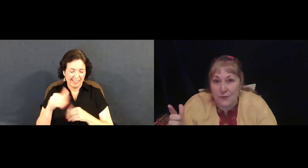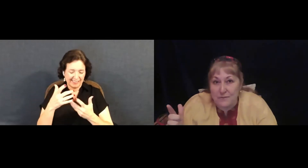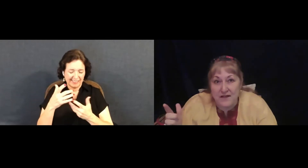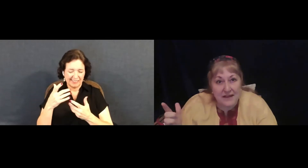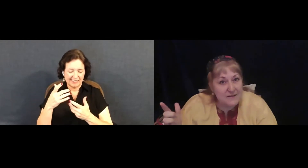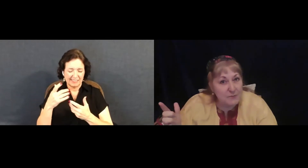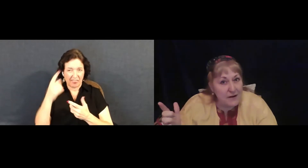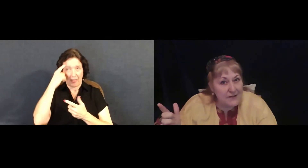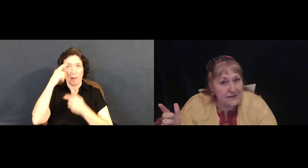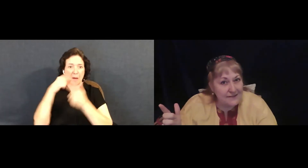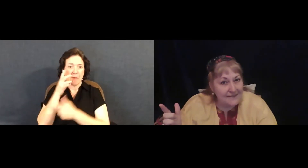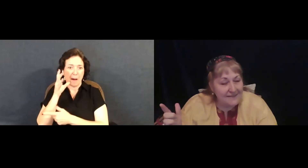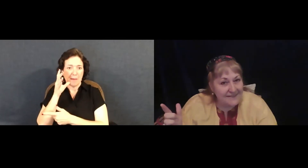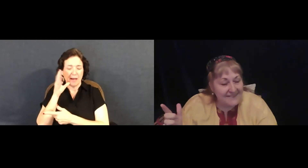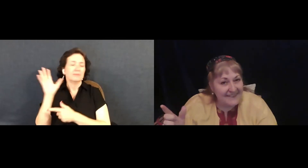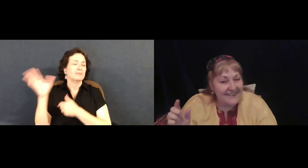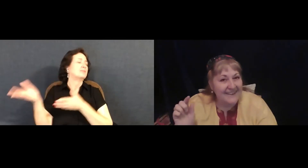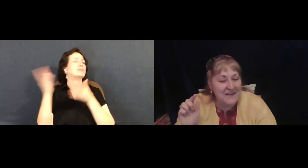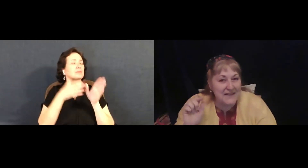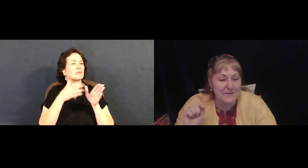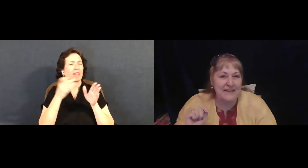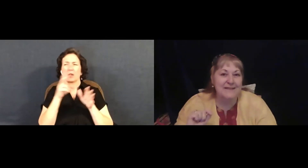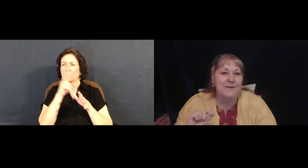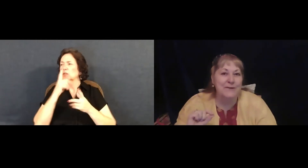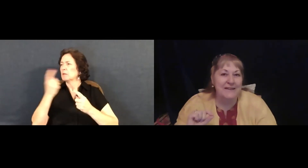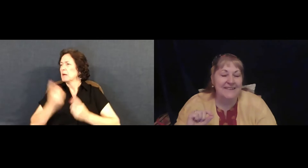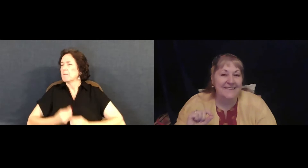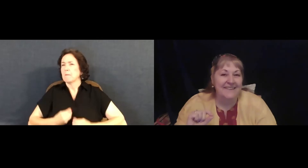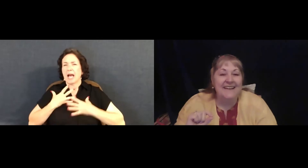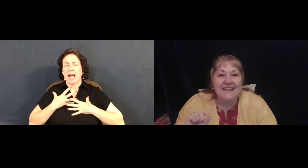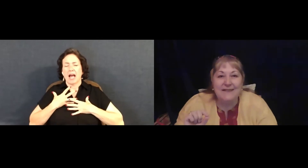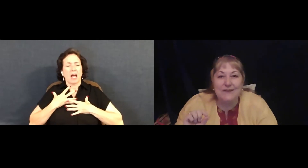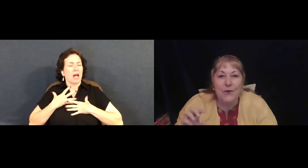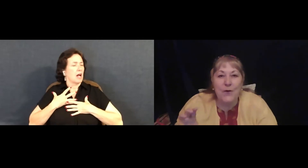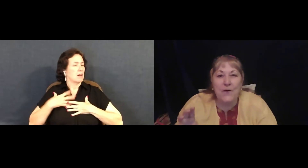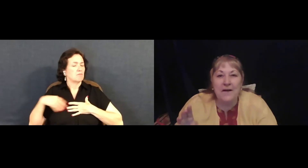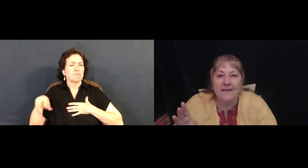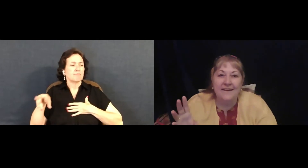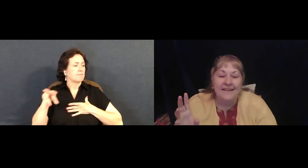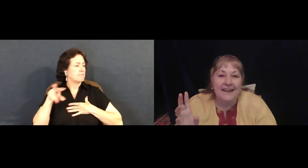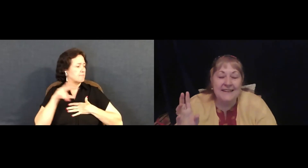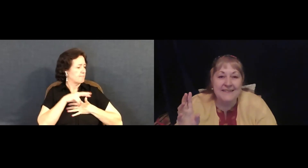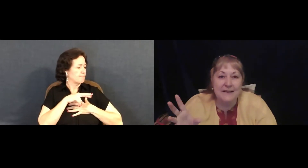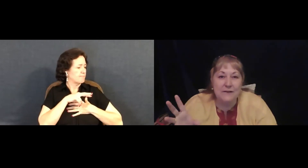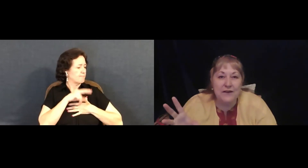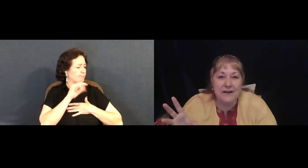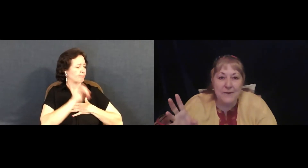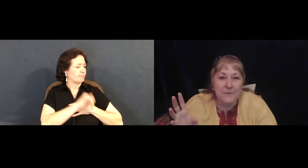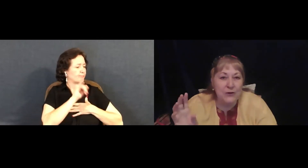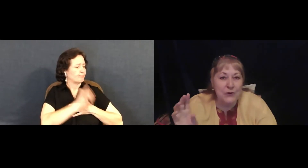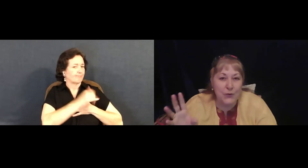the room for inspiration. And that's when he saw it. He saw a